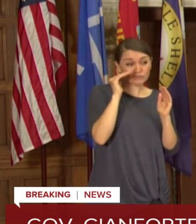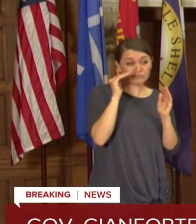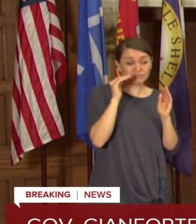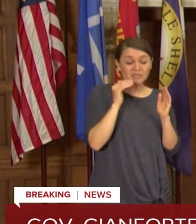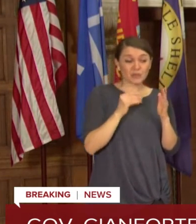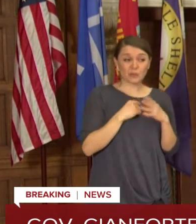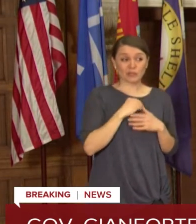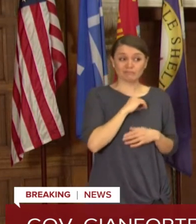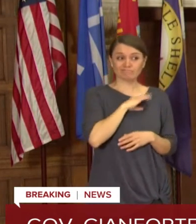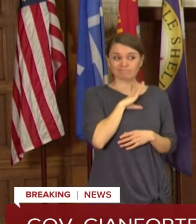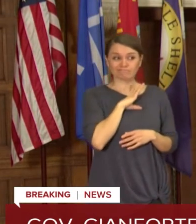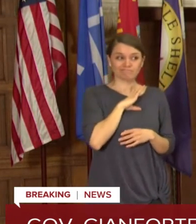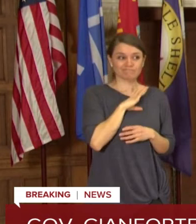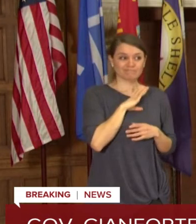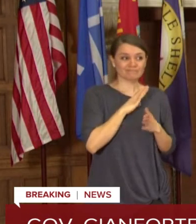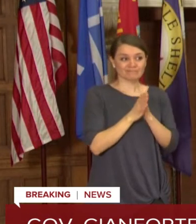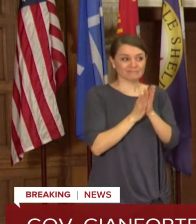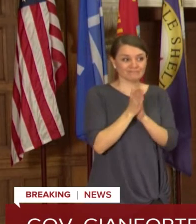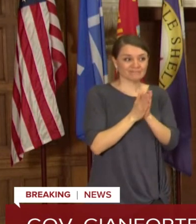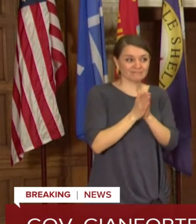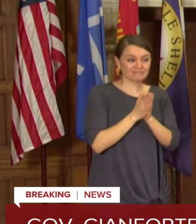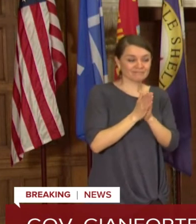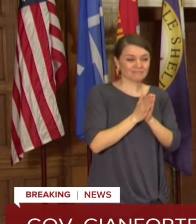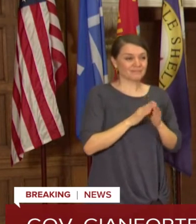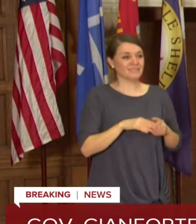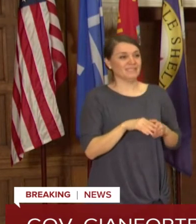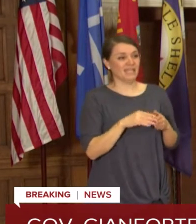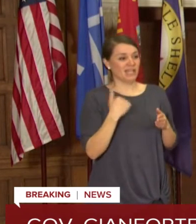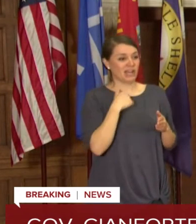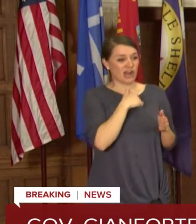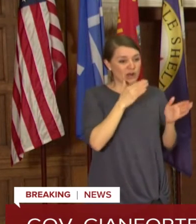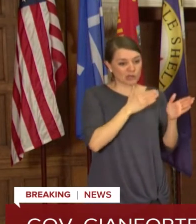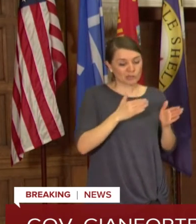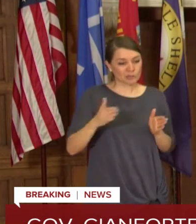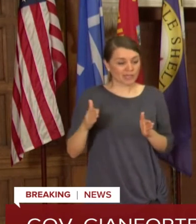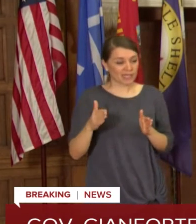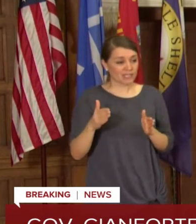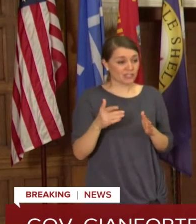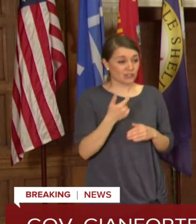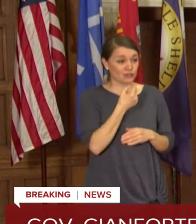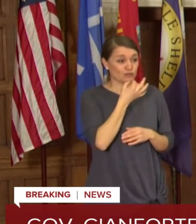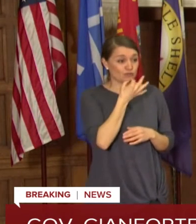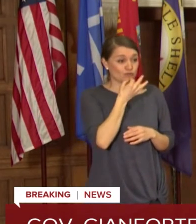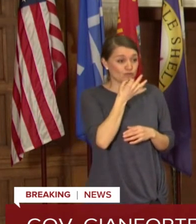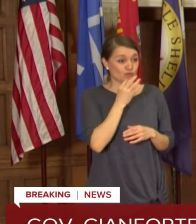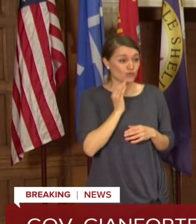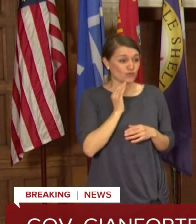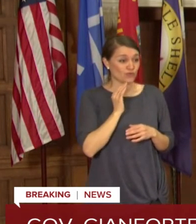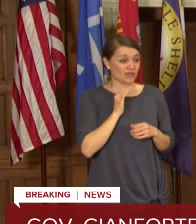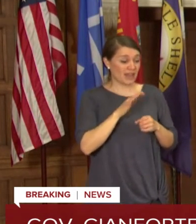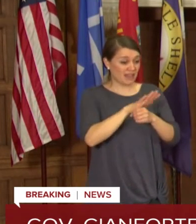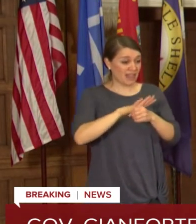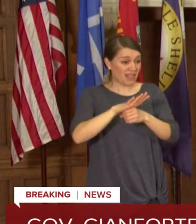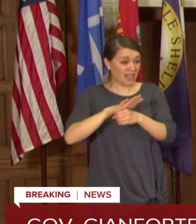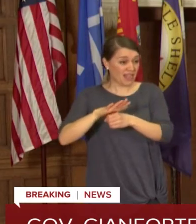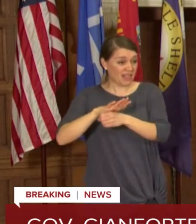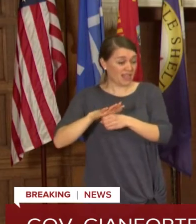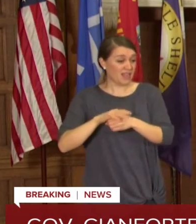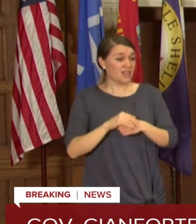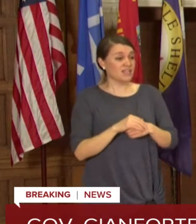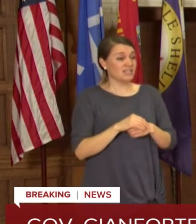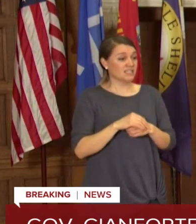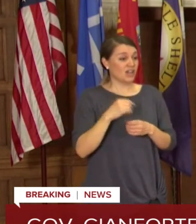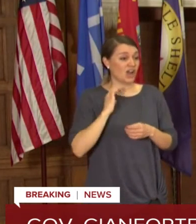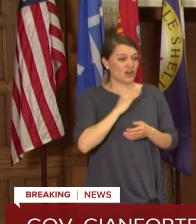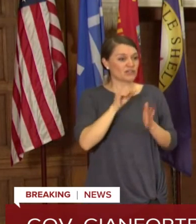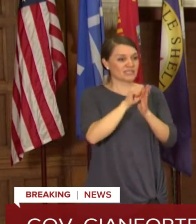very optimistic on the path that Montanans. And as soon as we get vaccines in the state, I'll tell you, our counties are getting them in the arms, and that helps